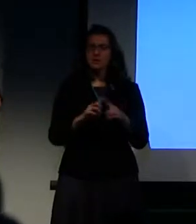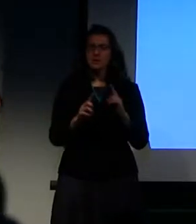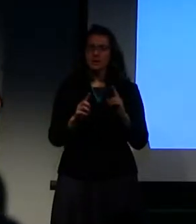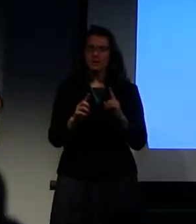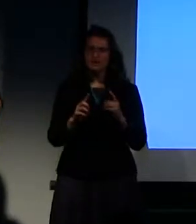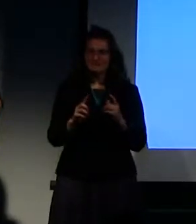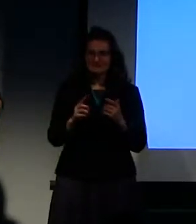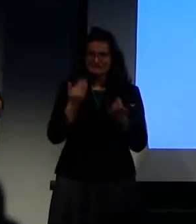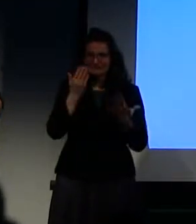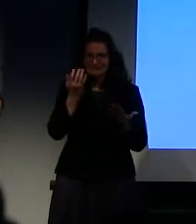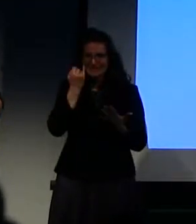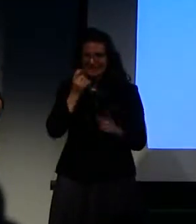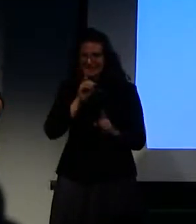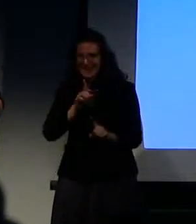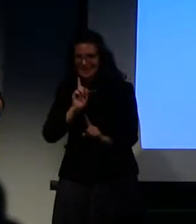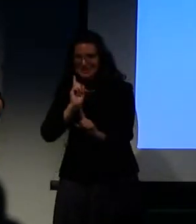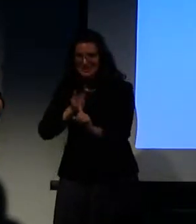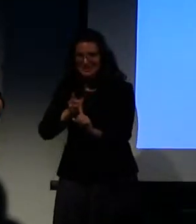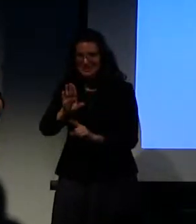sure I answered your question.